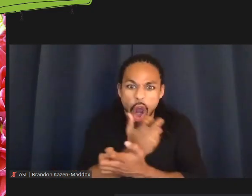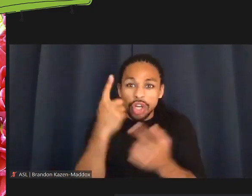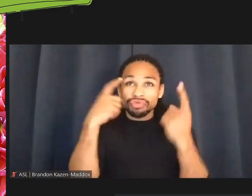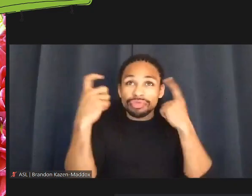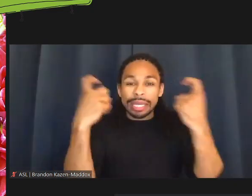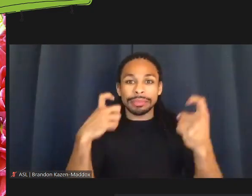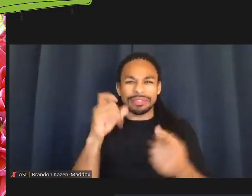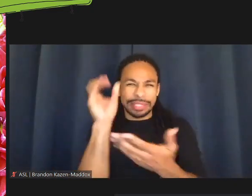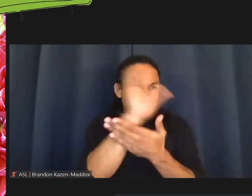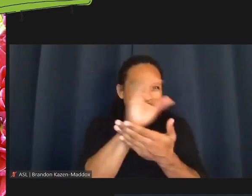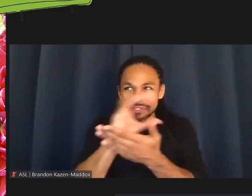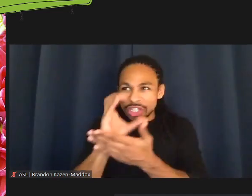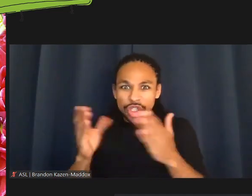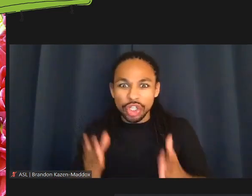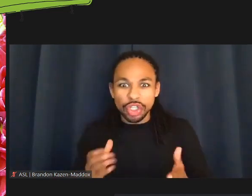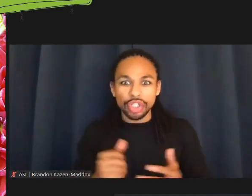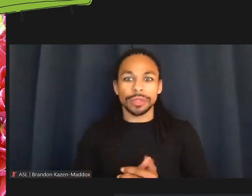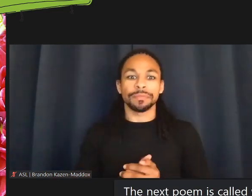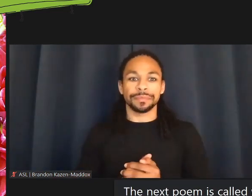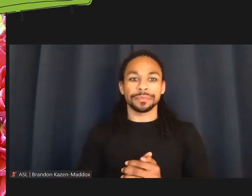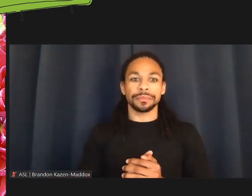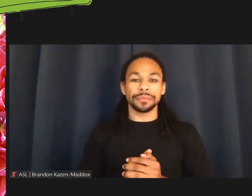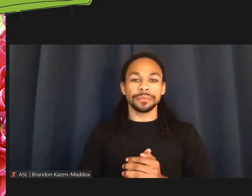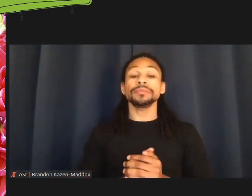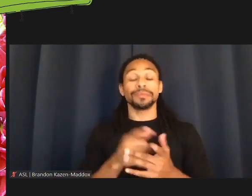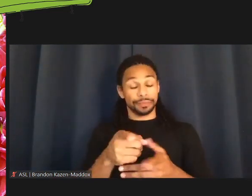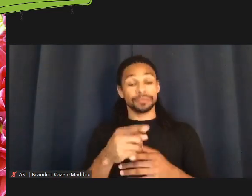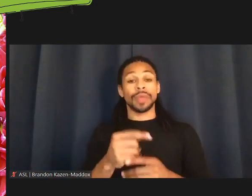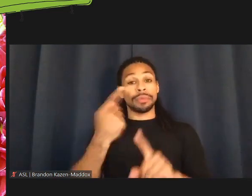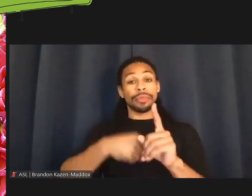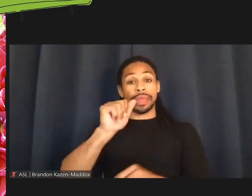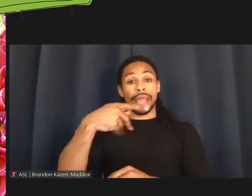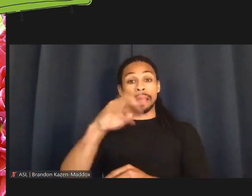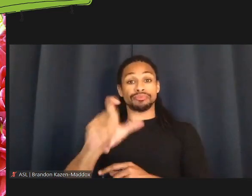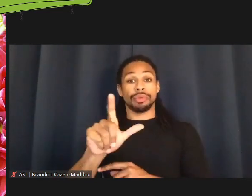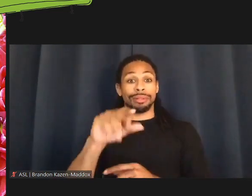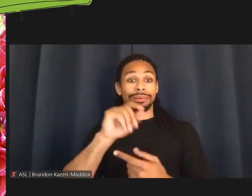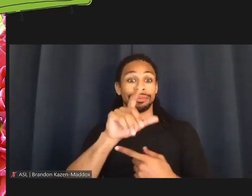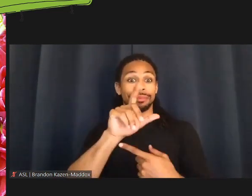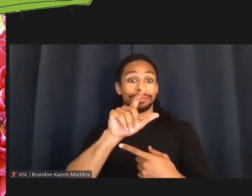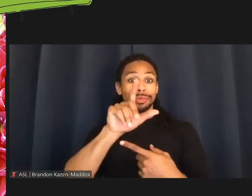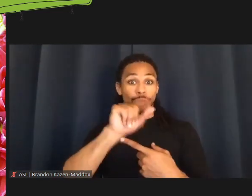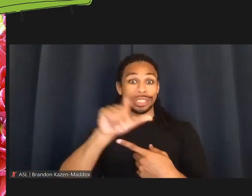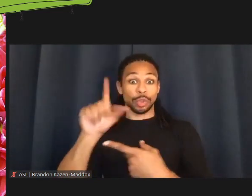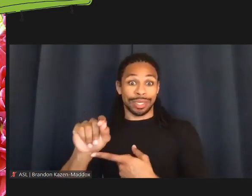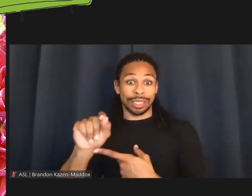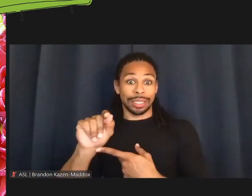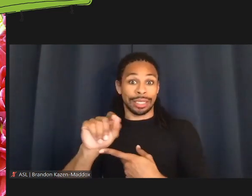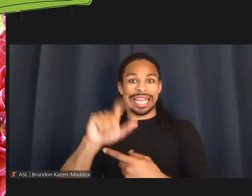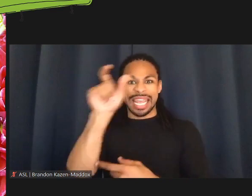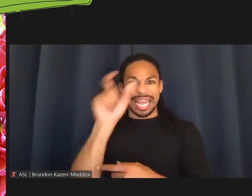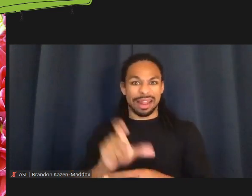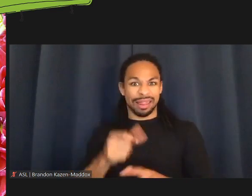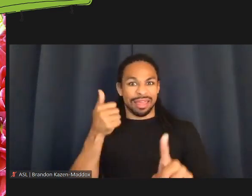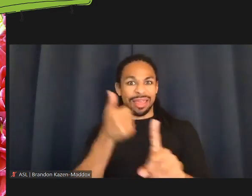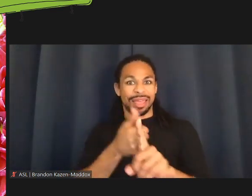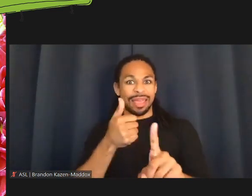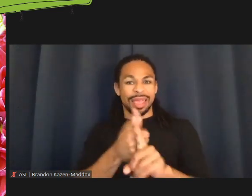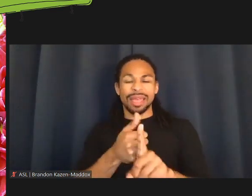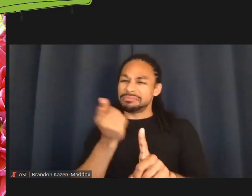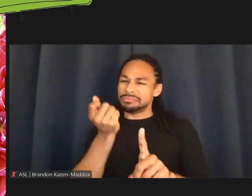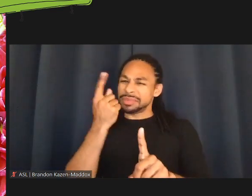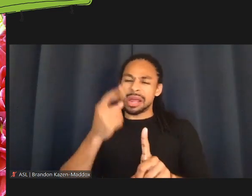preface. As of April 2020, Italy was one of the countries hardest hit by